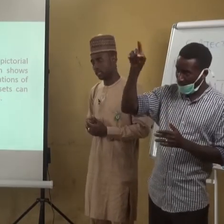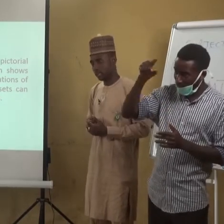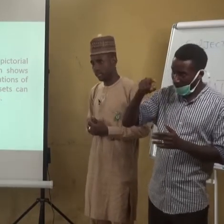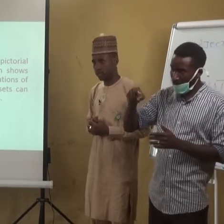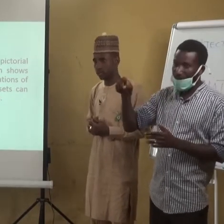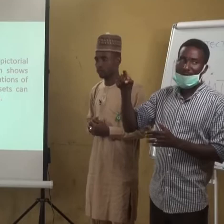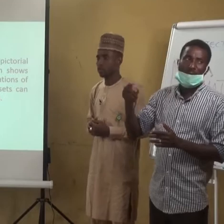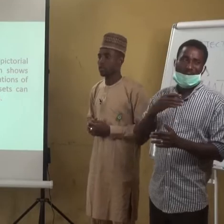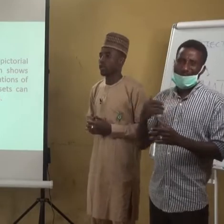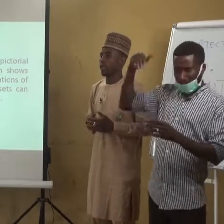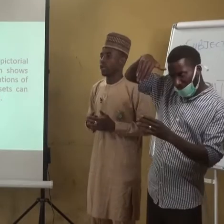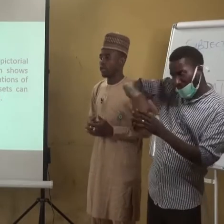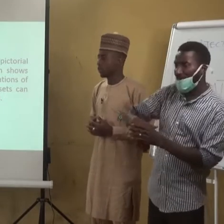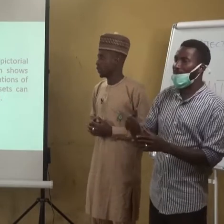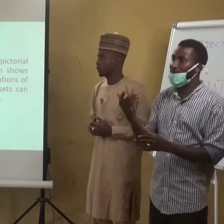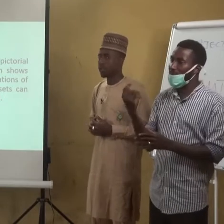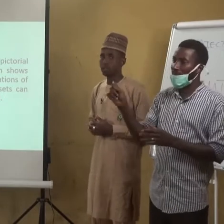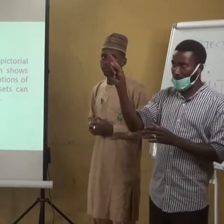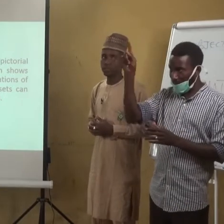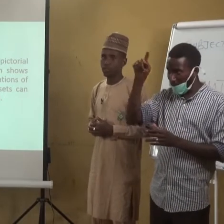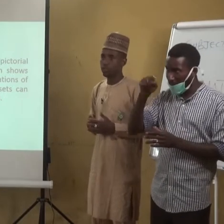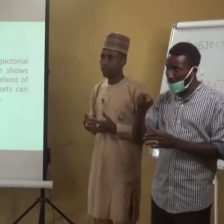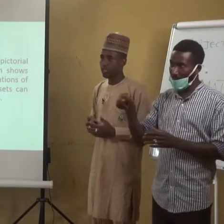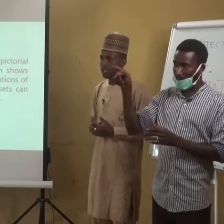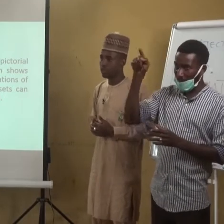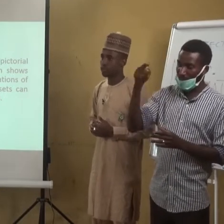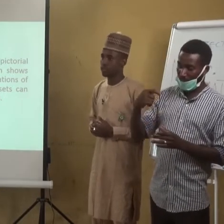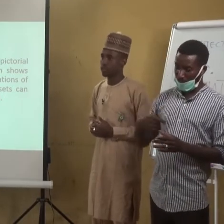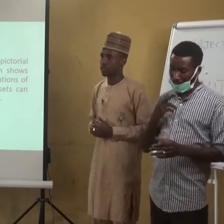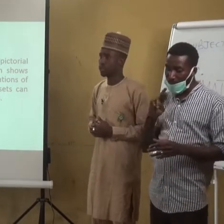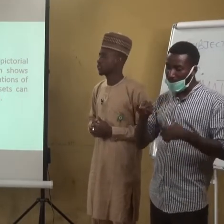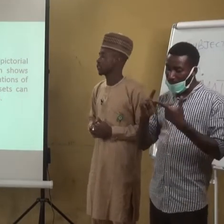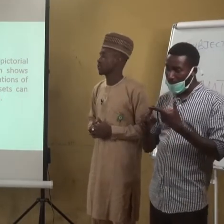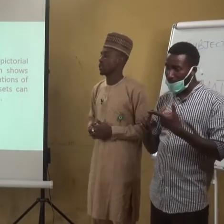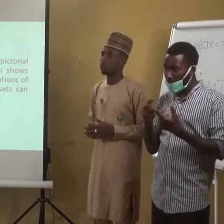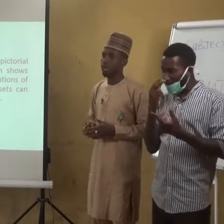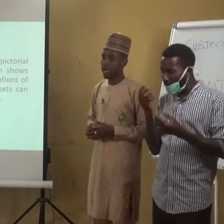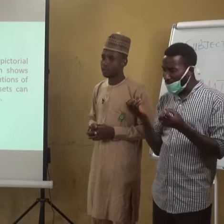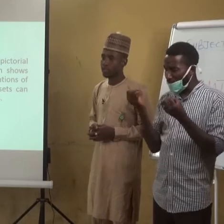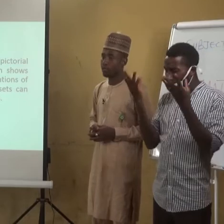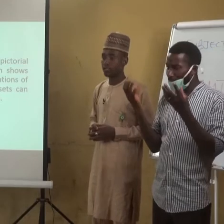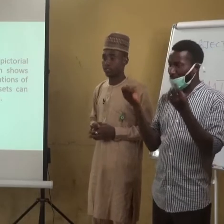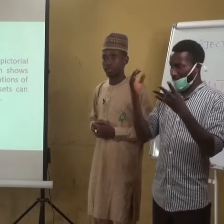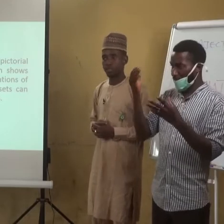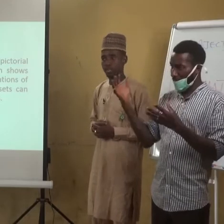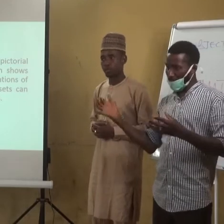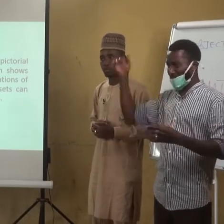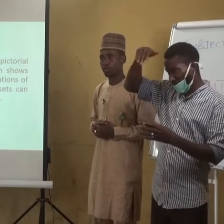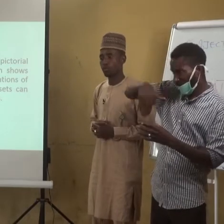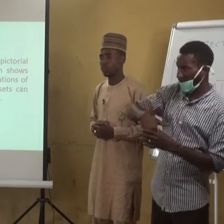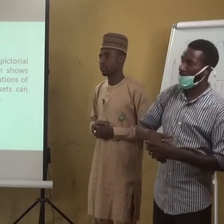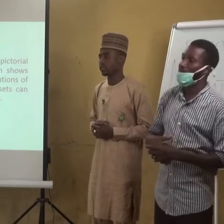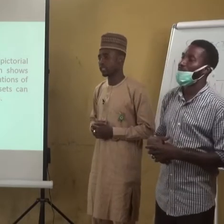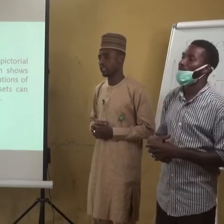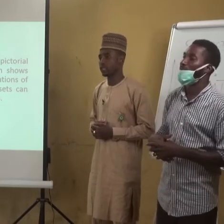an intersection. If these circles or the oval shapes did not overlap, it means there is